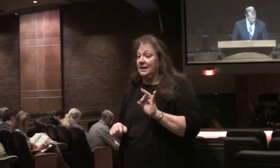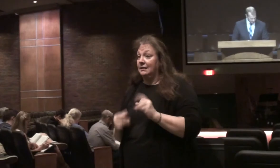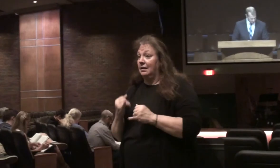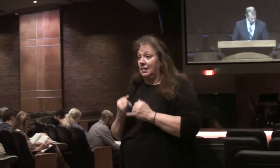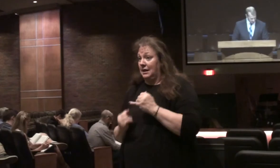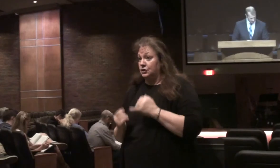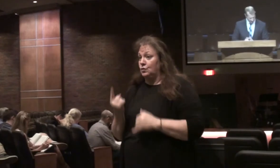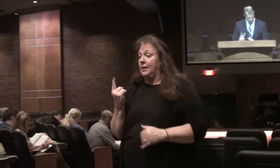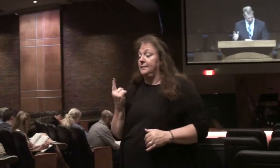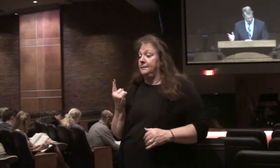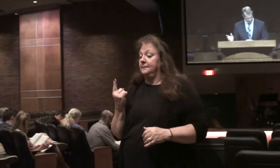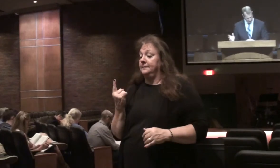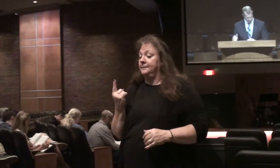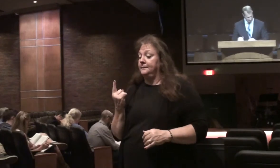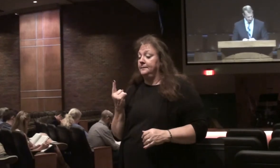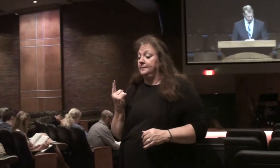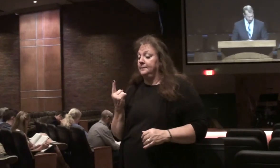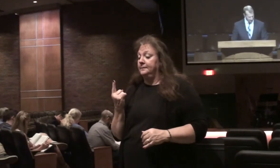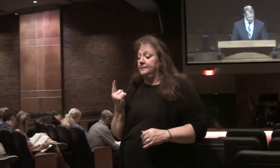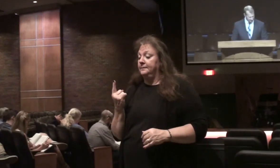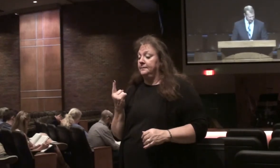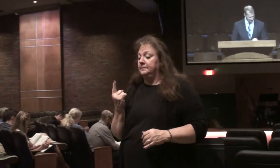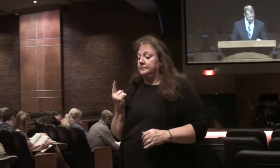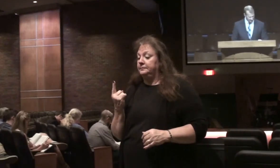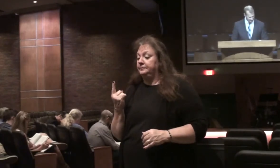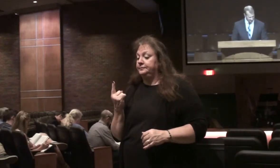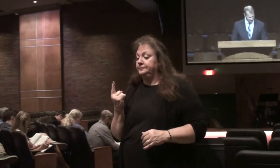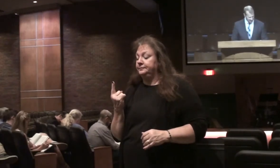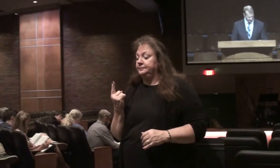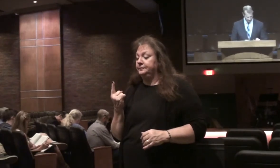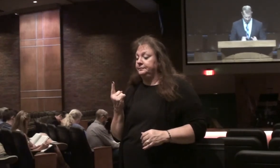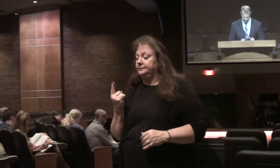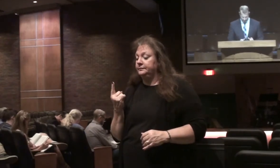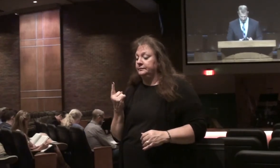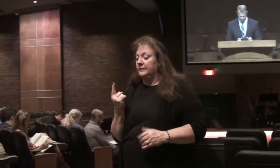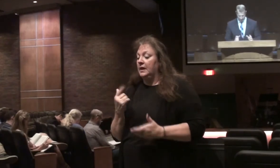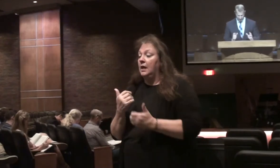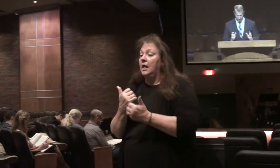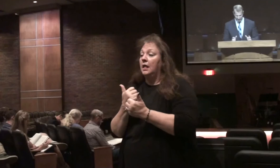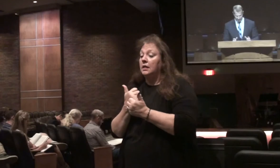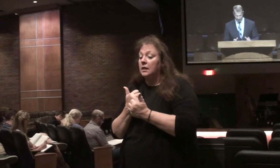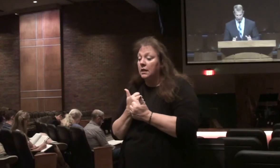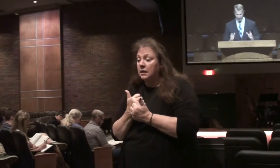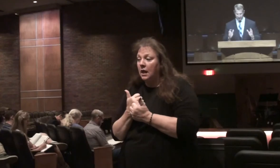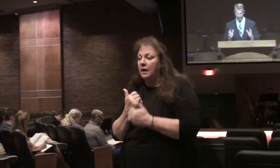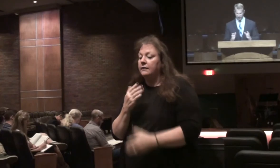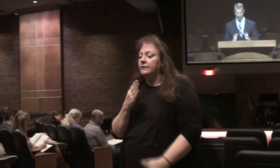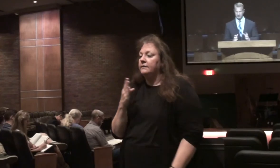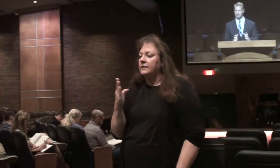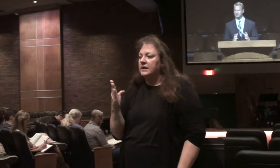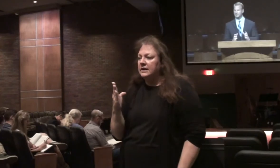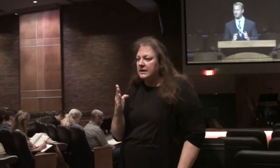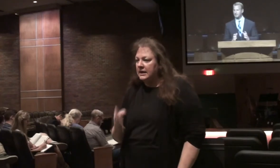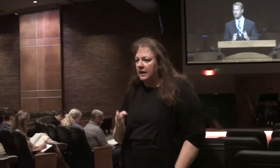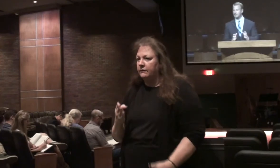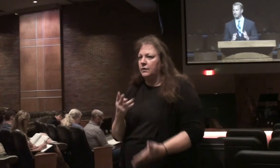one, he transitions to the permanence of love. He says in verse 8, love never